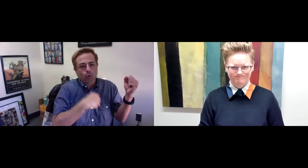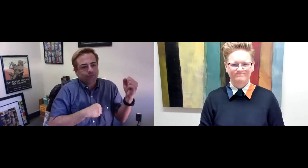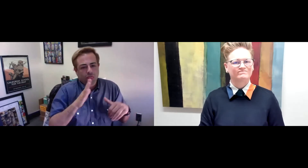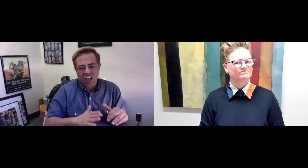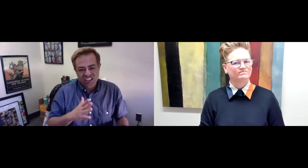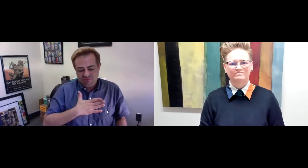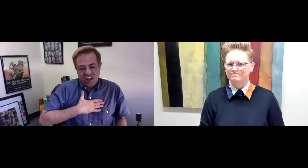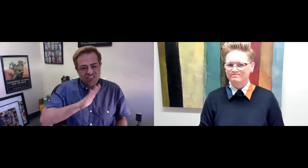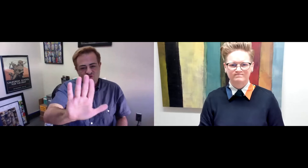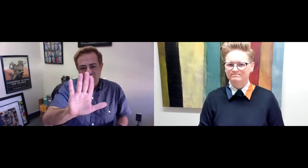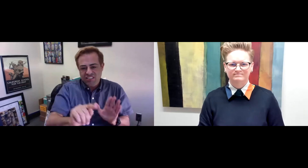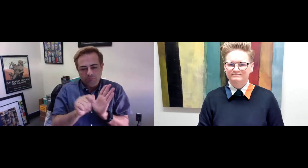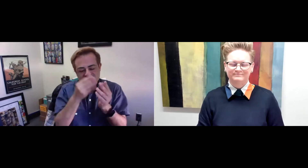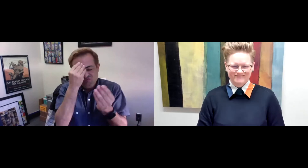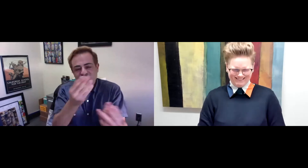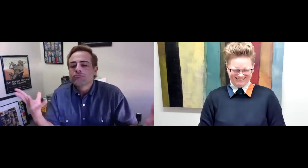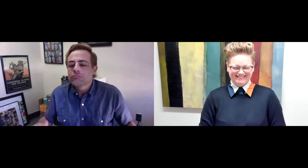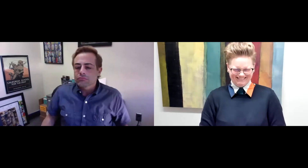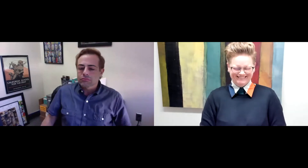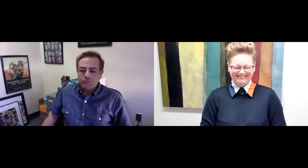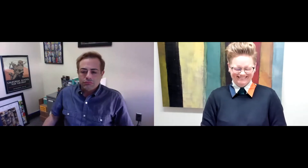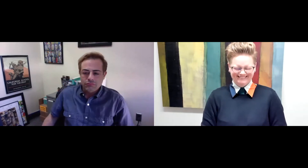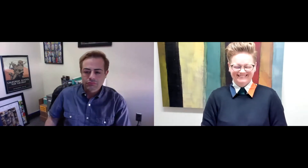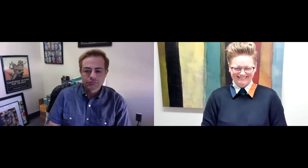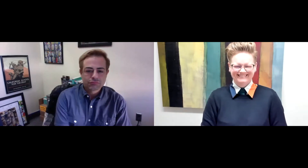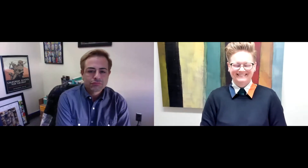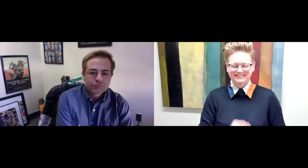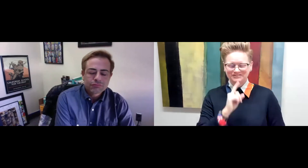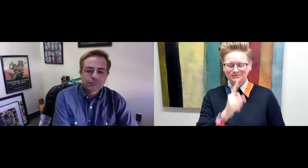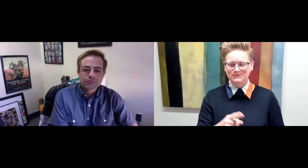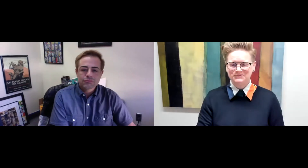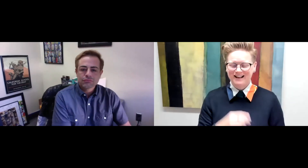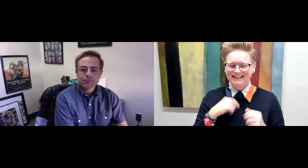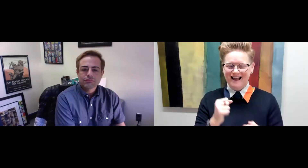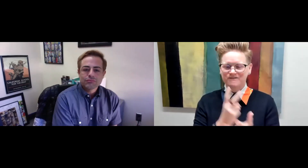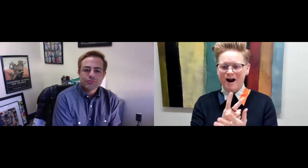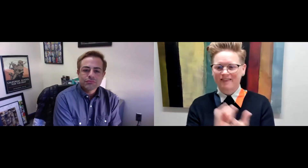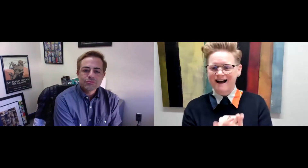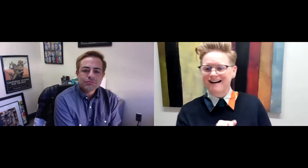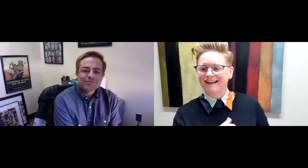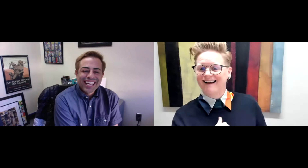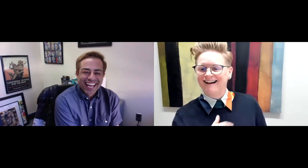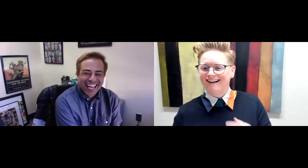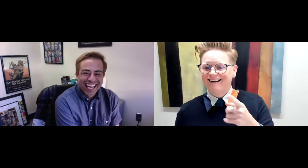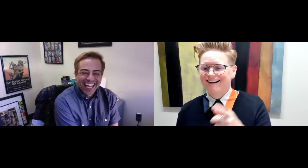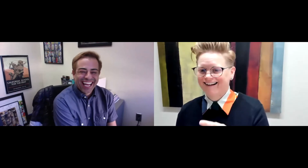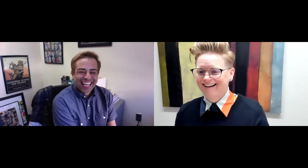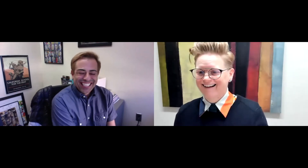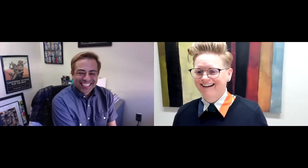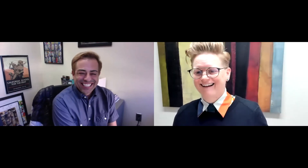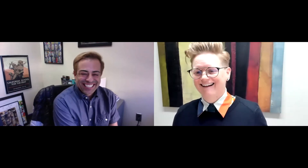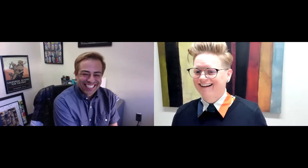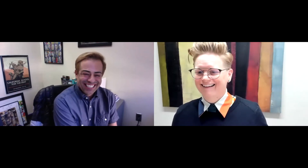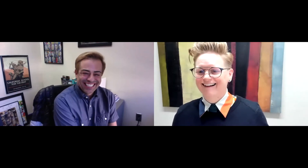students. The students can sign so beautifully, much better than my time. Yeah, I